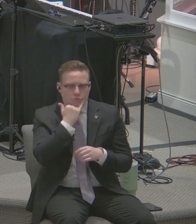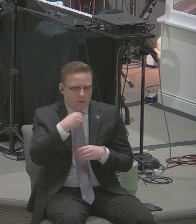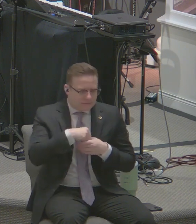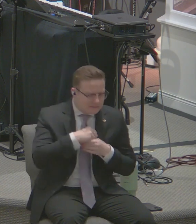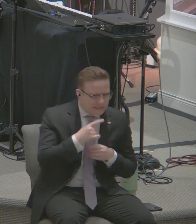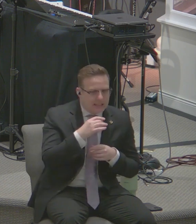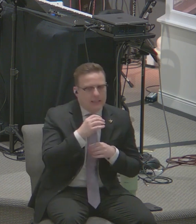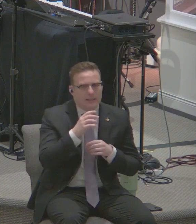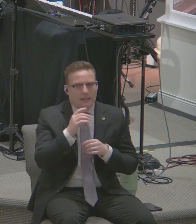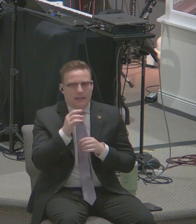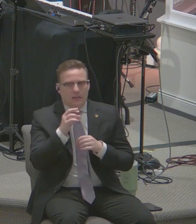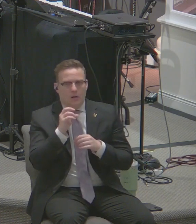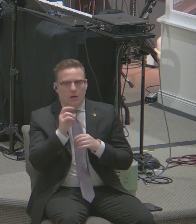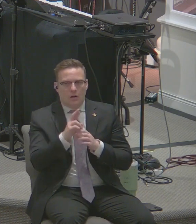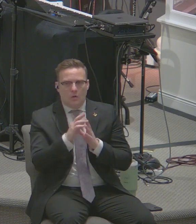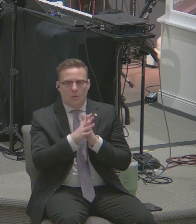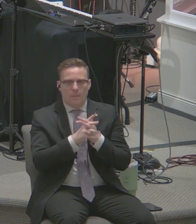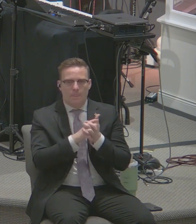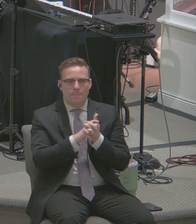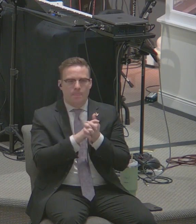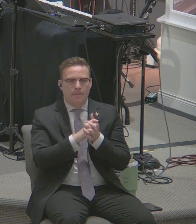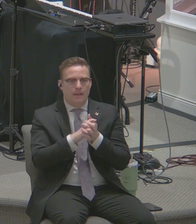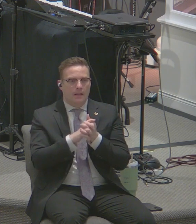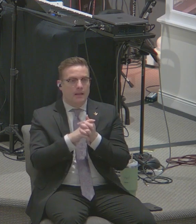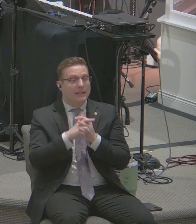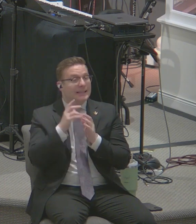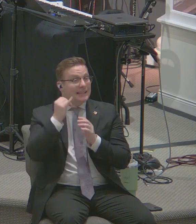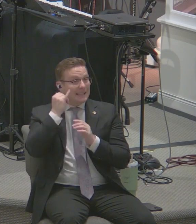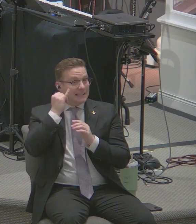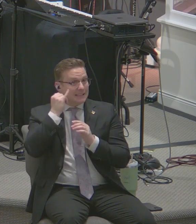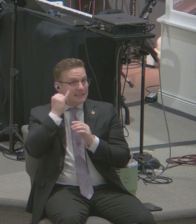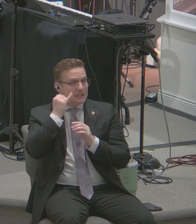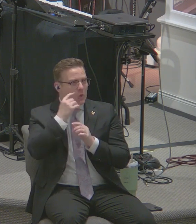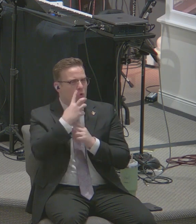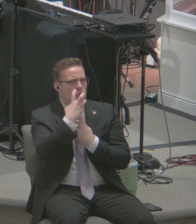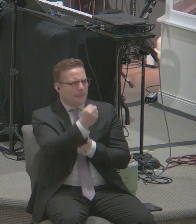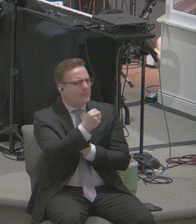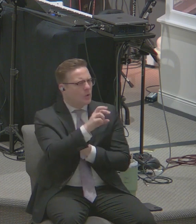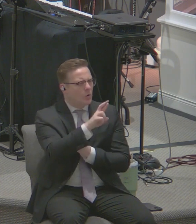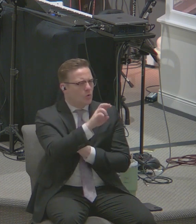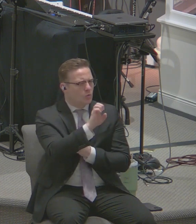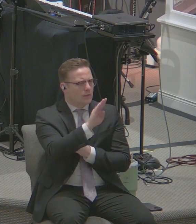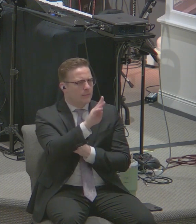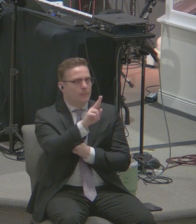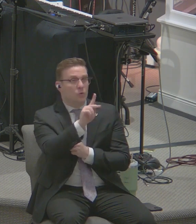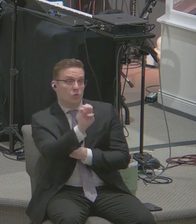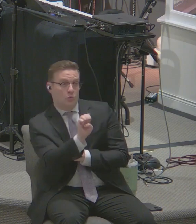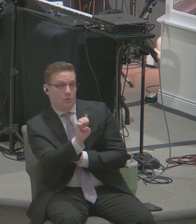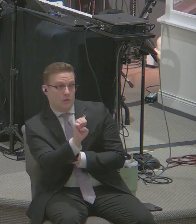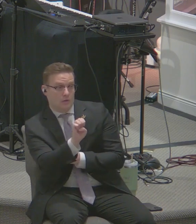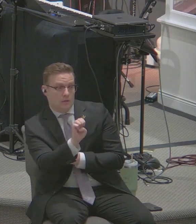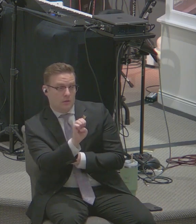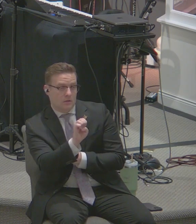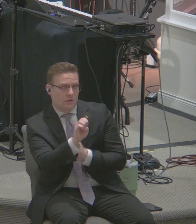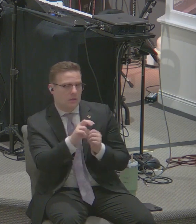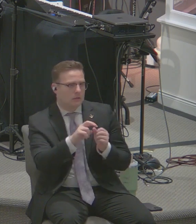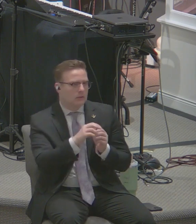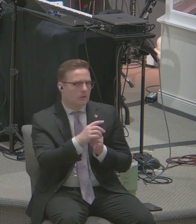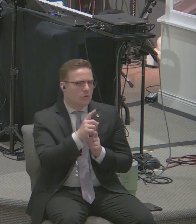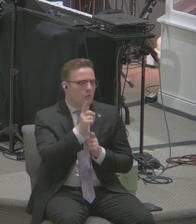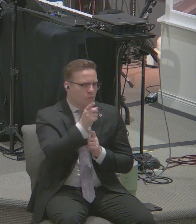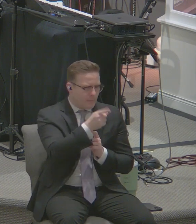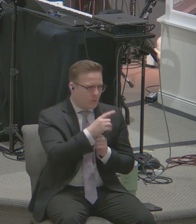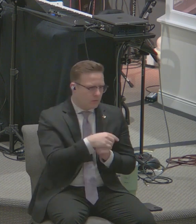context, it means to show one their fault. Rebuke means to chide or show severe